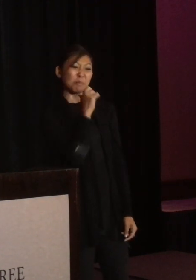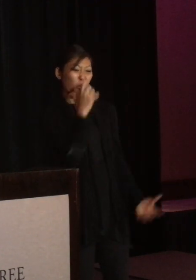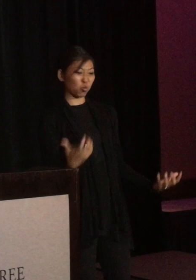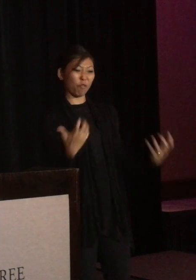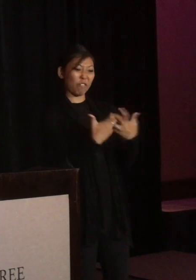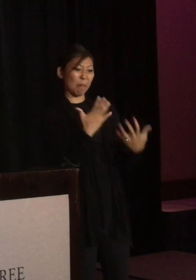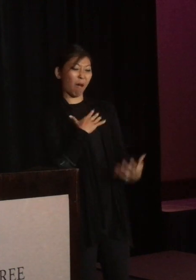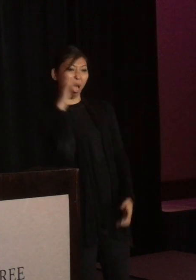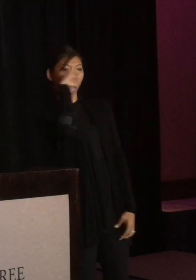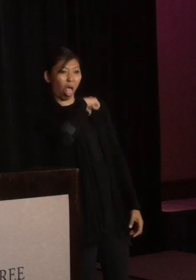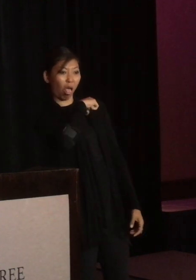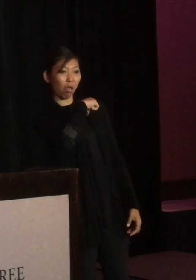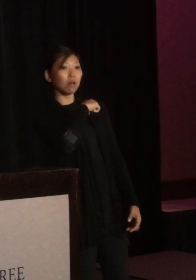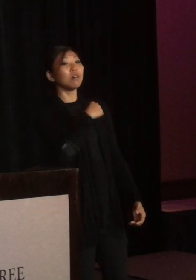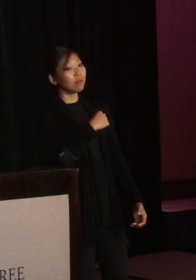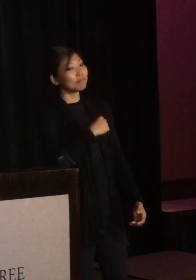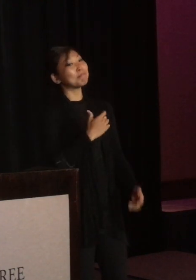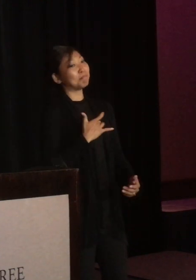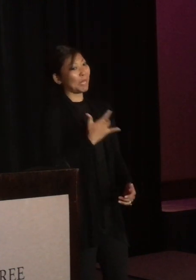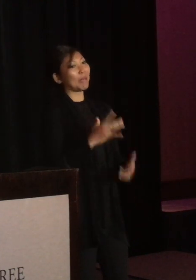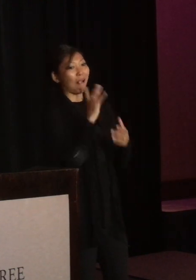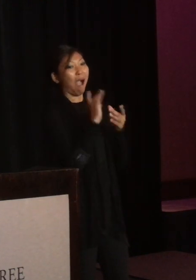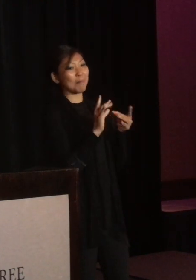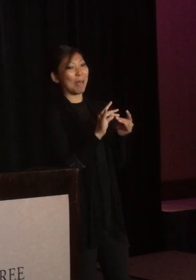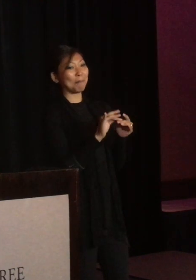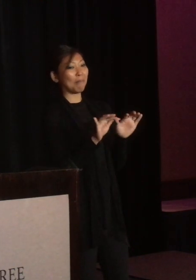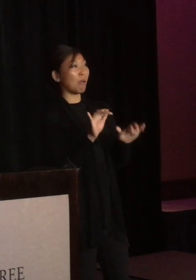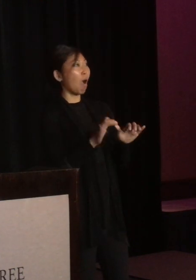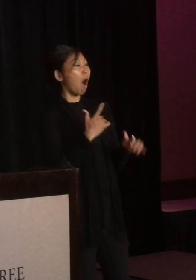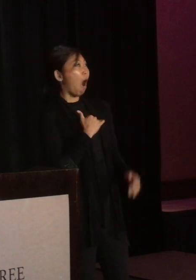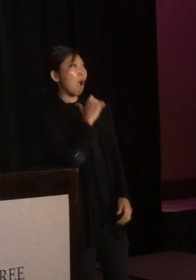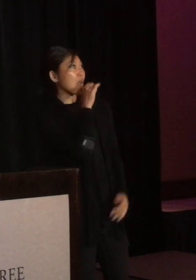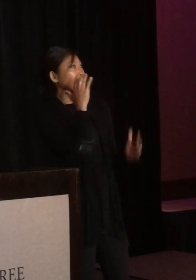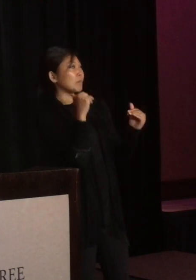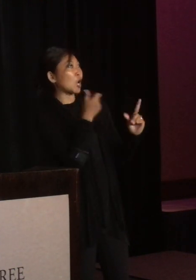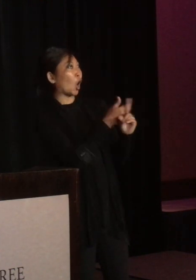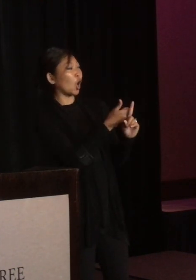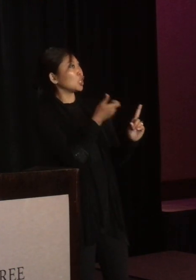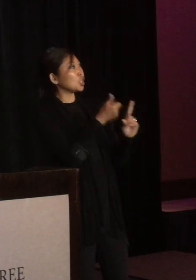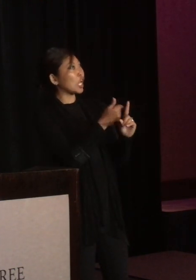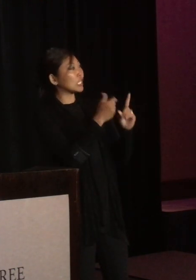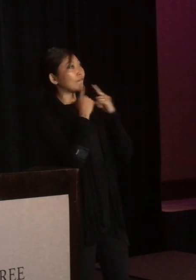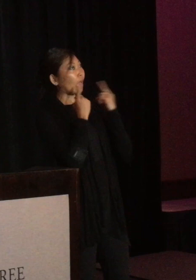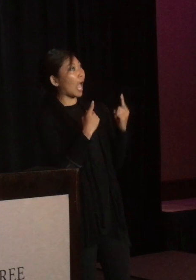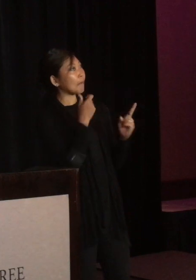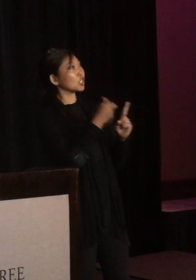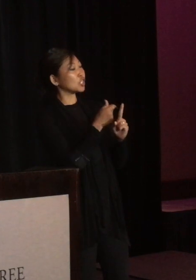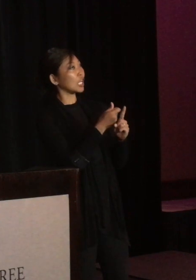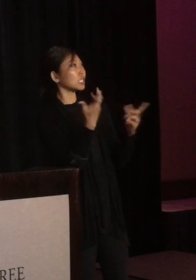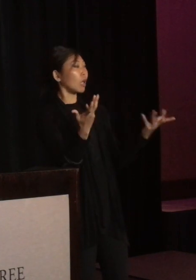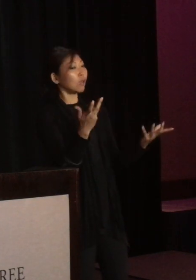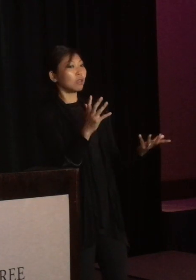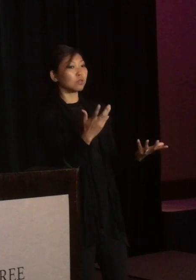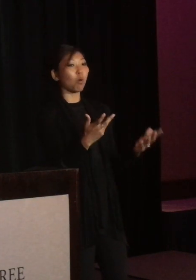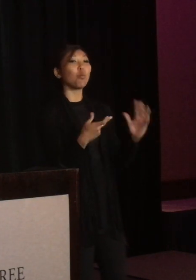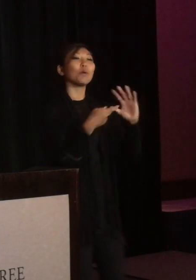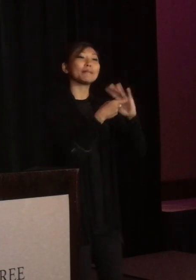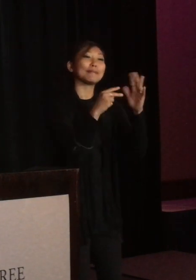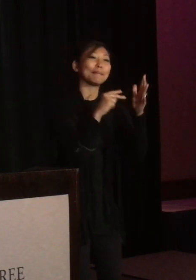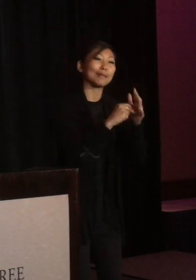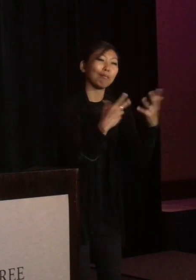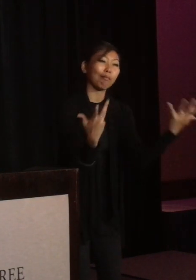I think that's often a comment that comes up, and we'll talk a little bit more about, well, what does that mean?